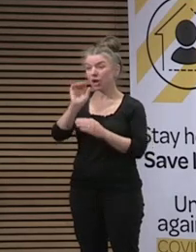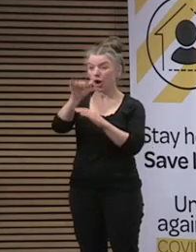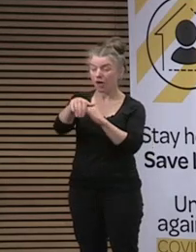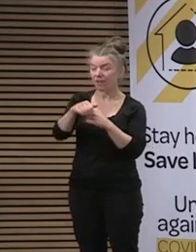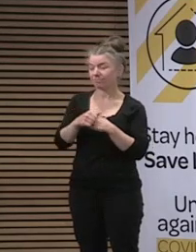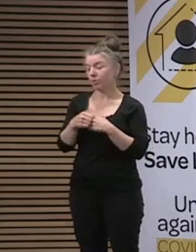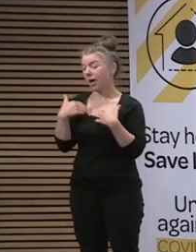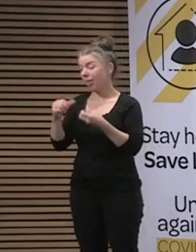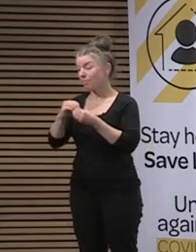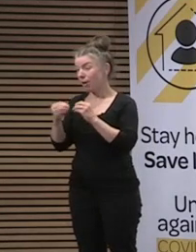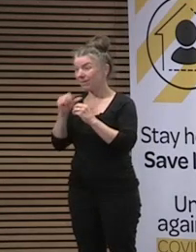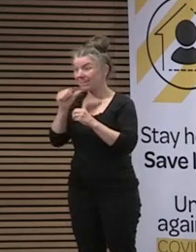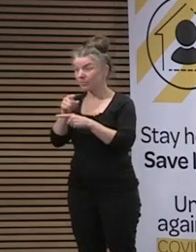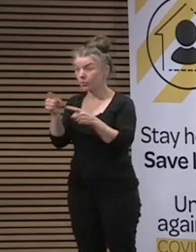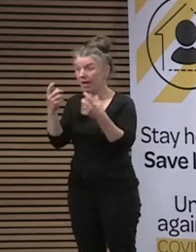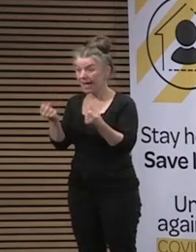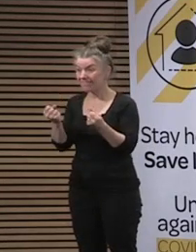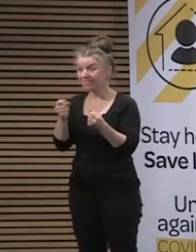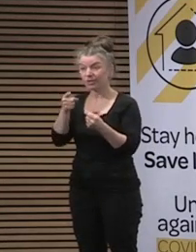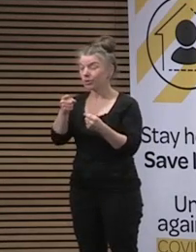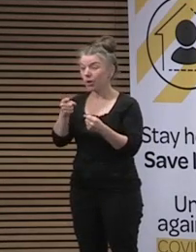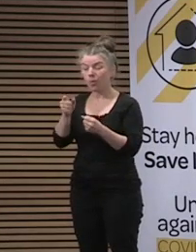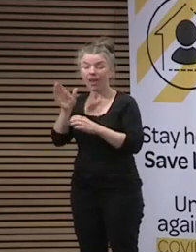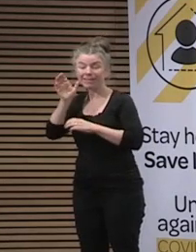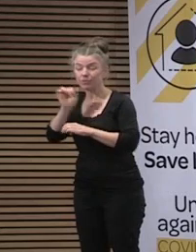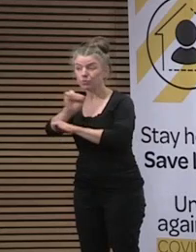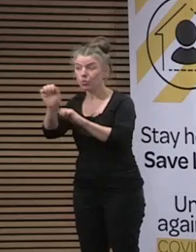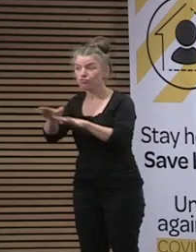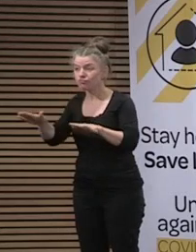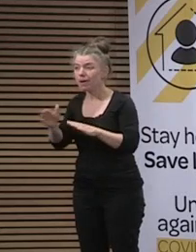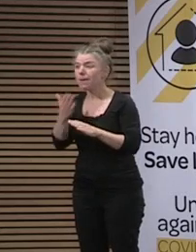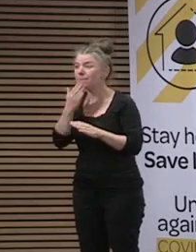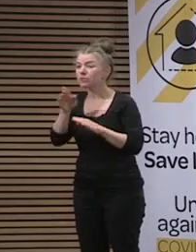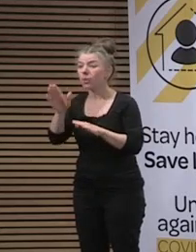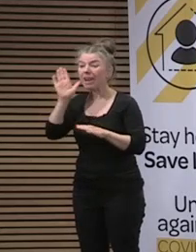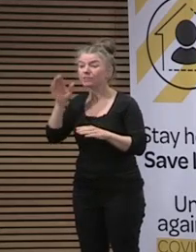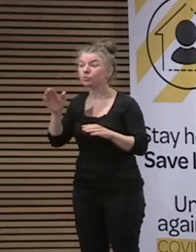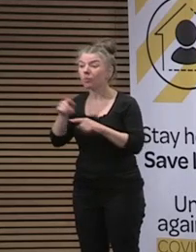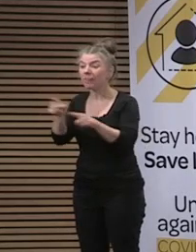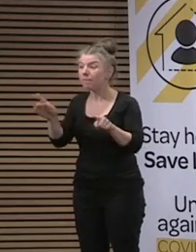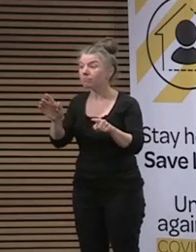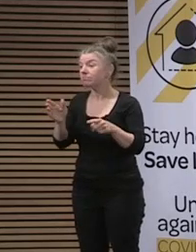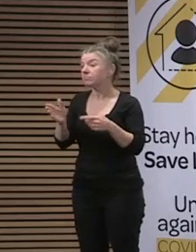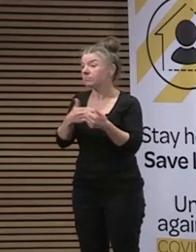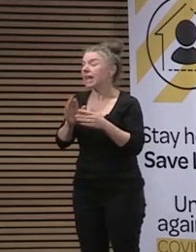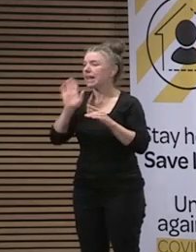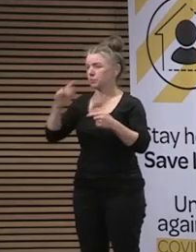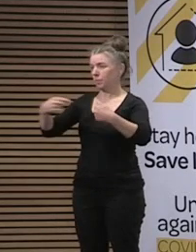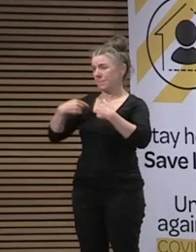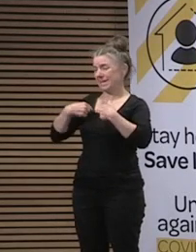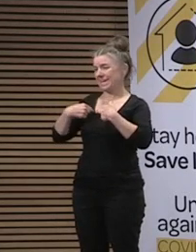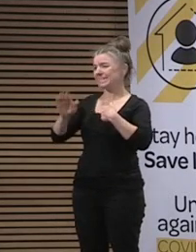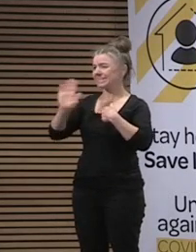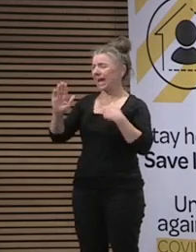has underlying health conditions, who is not listening to their children, please listen to me. You must stay at